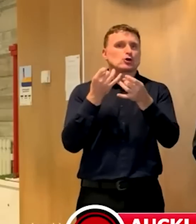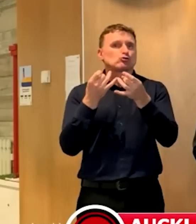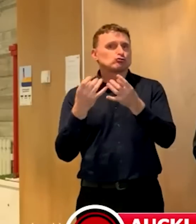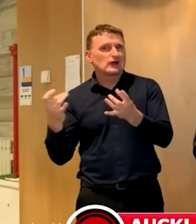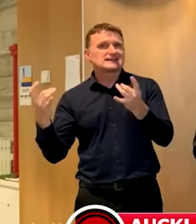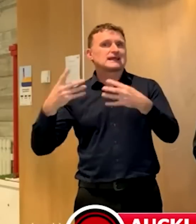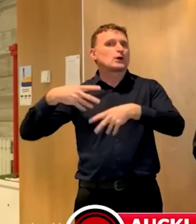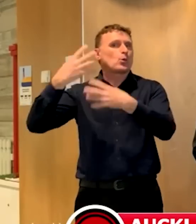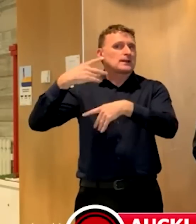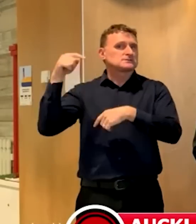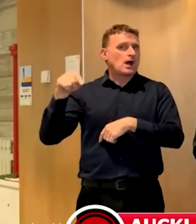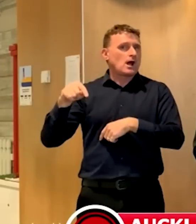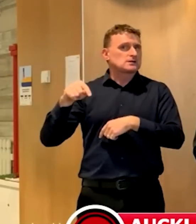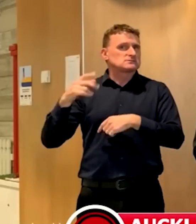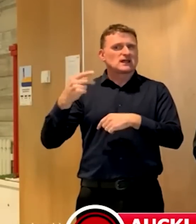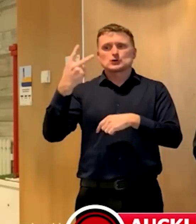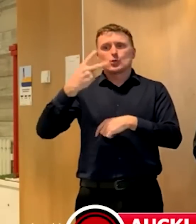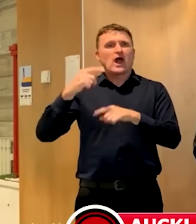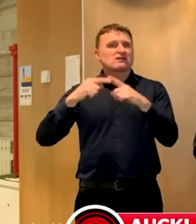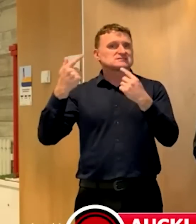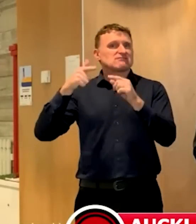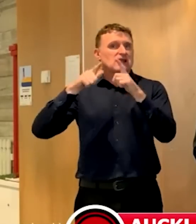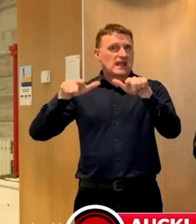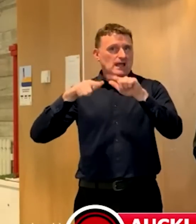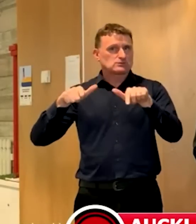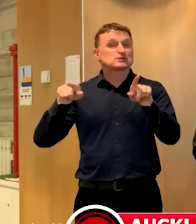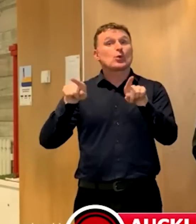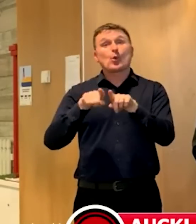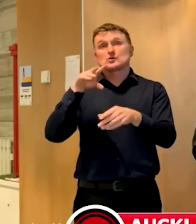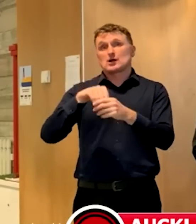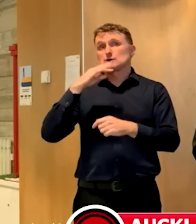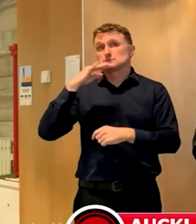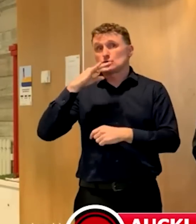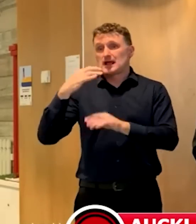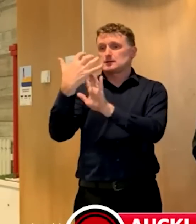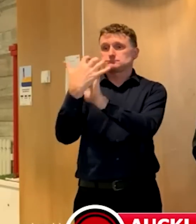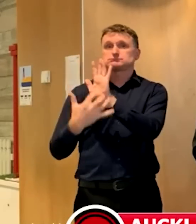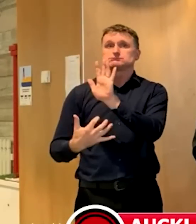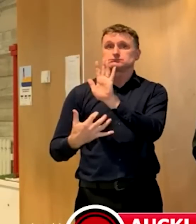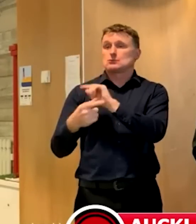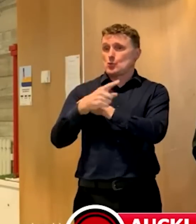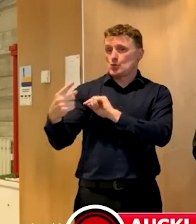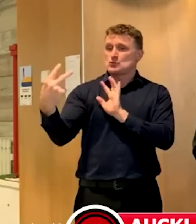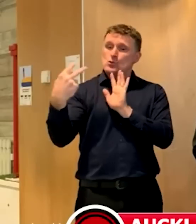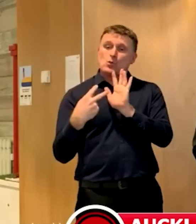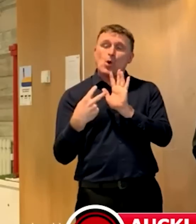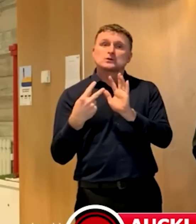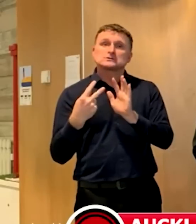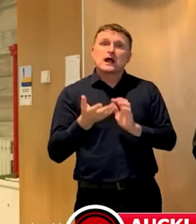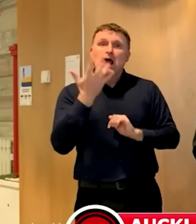www.getready.co.nz. There are some excellent resources there in 12 languages, including Te Reo. So we encourage people to please stay